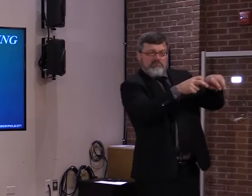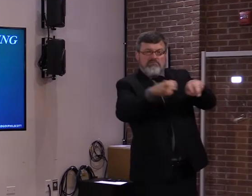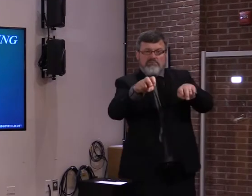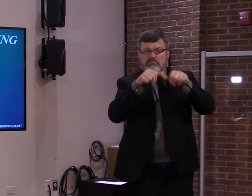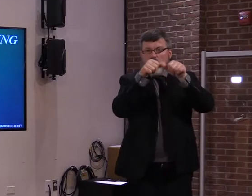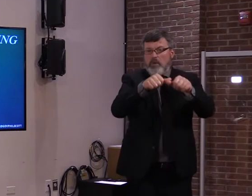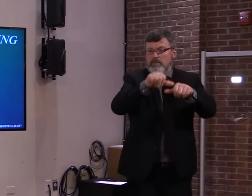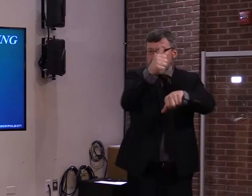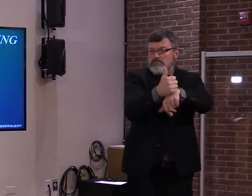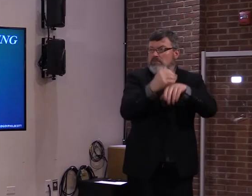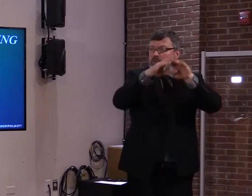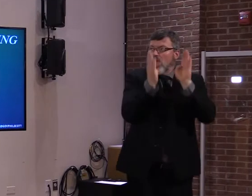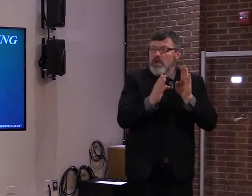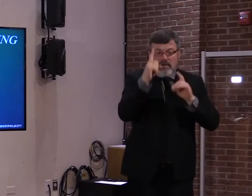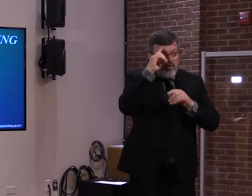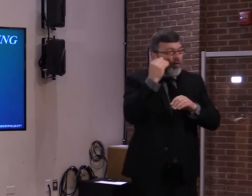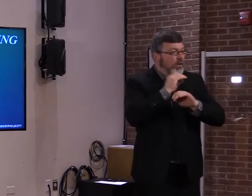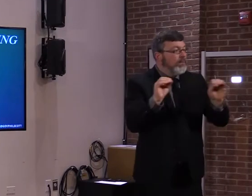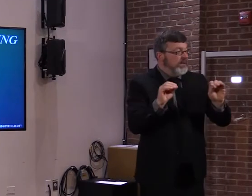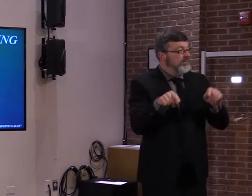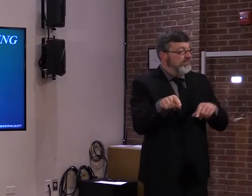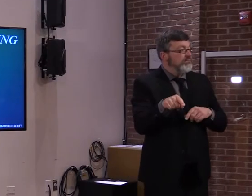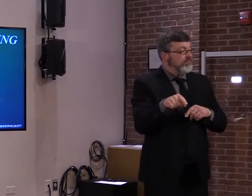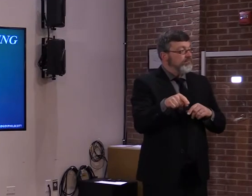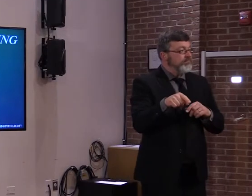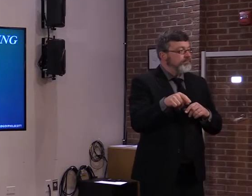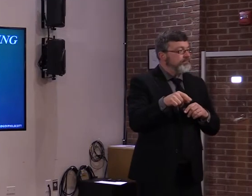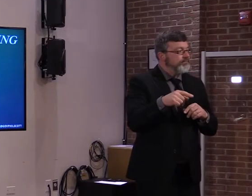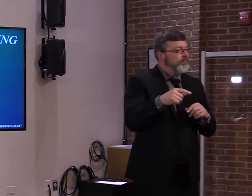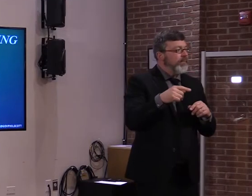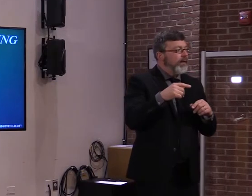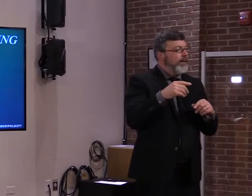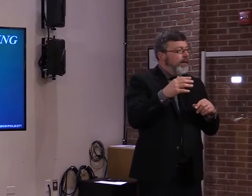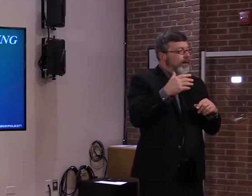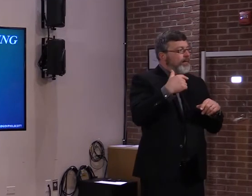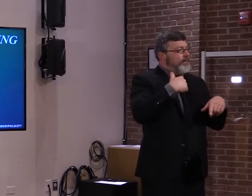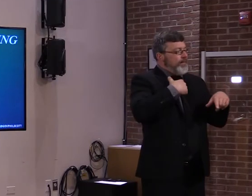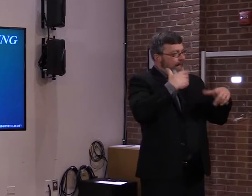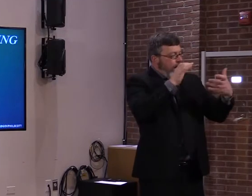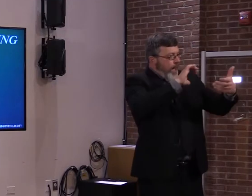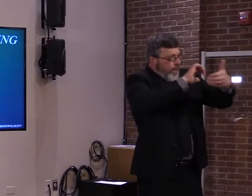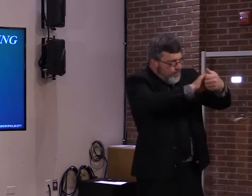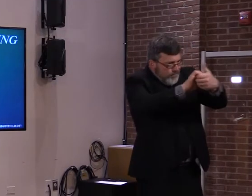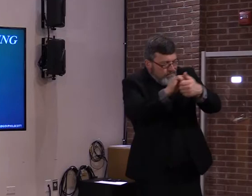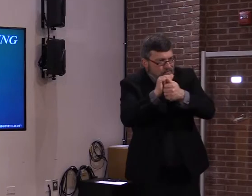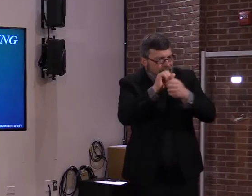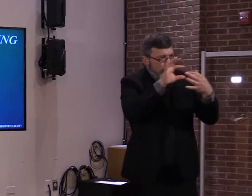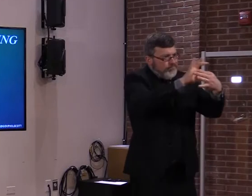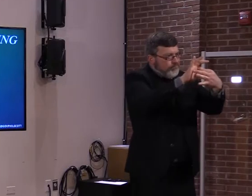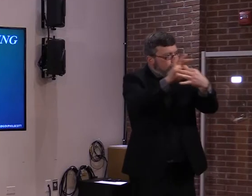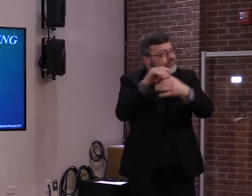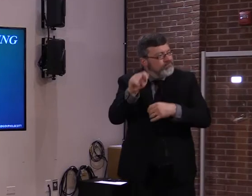local partners to find opportunities. And we're making sure that